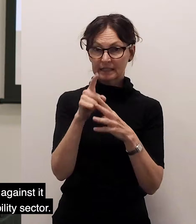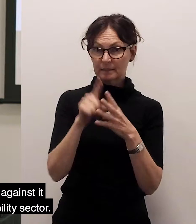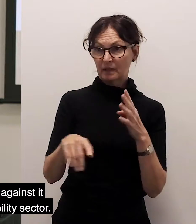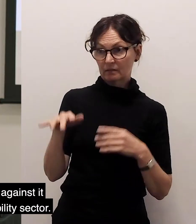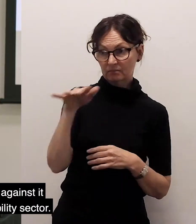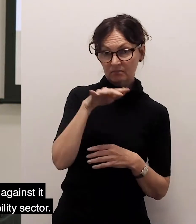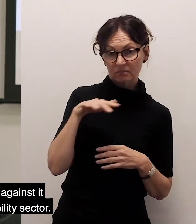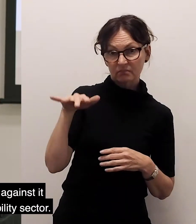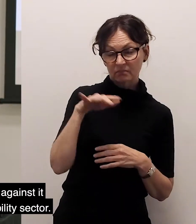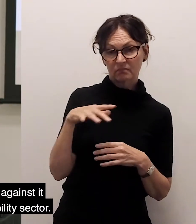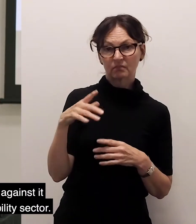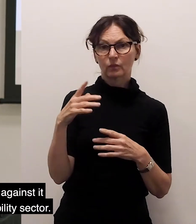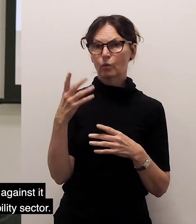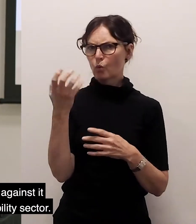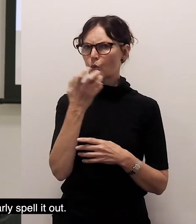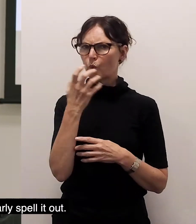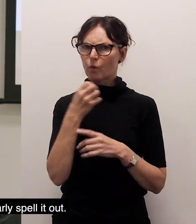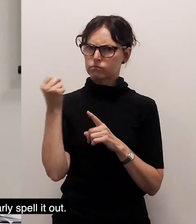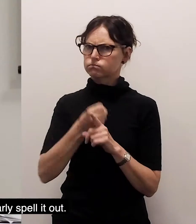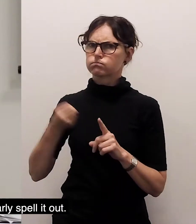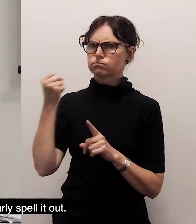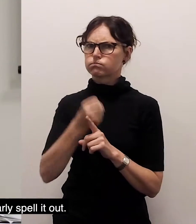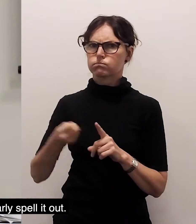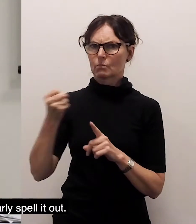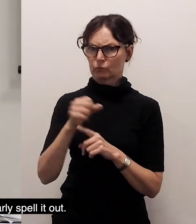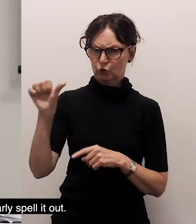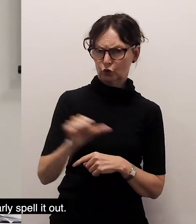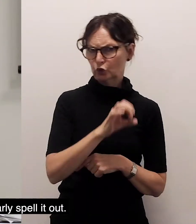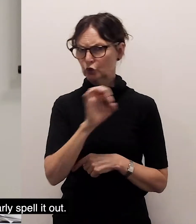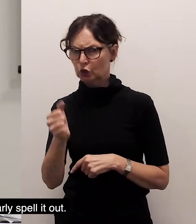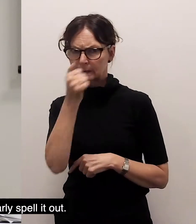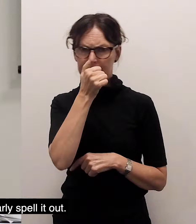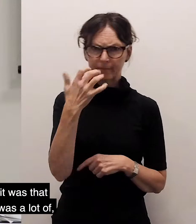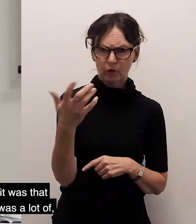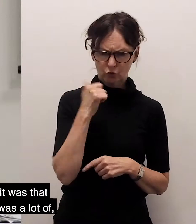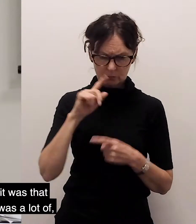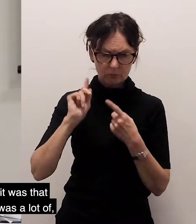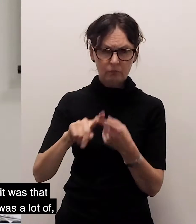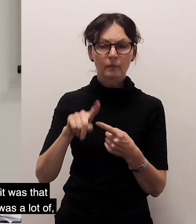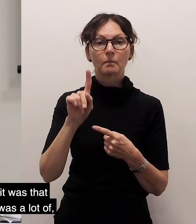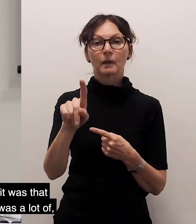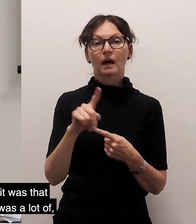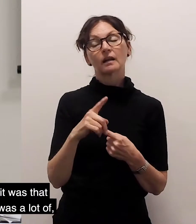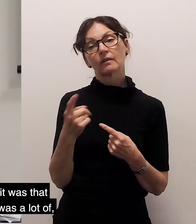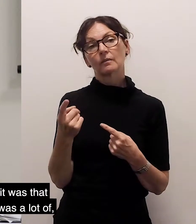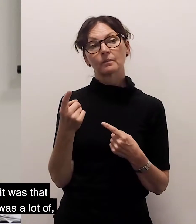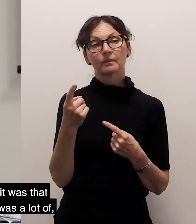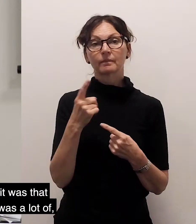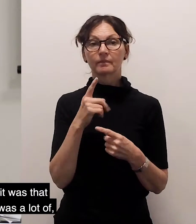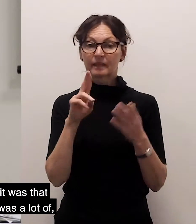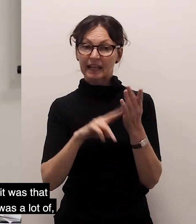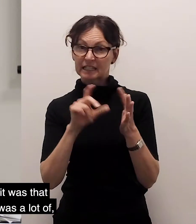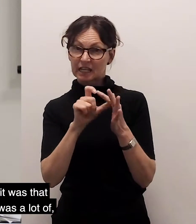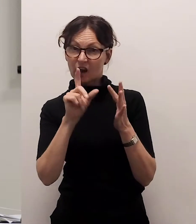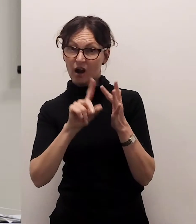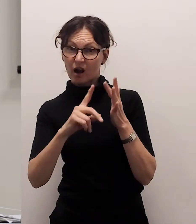lot of advocacy against it from the disability sector. So I couldn't clearly spell it out, but basically it was that they felt